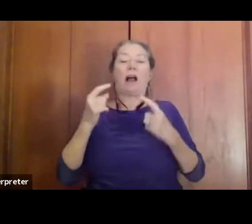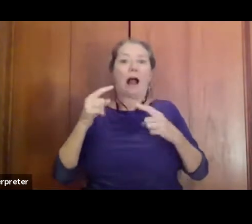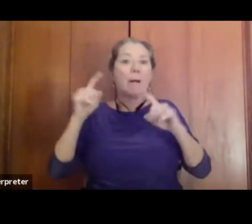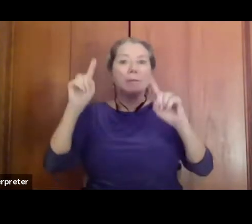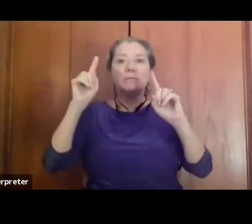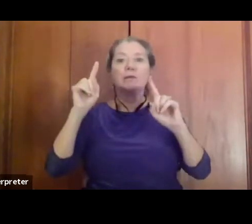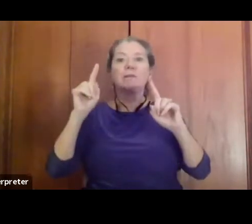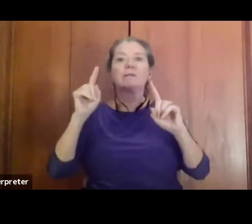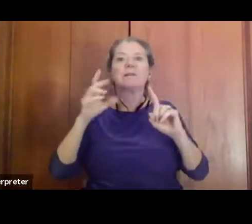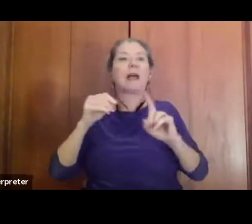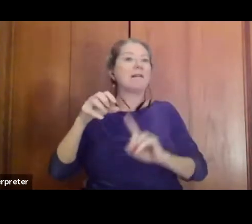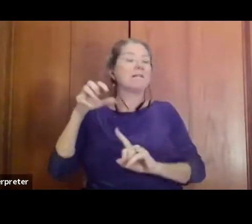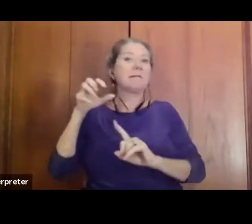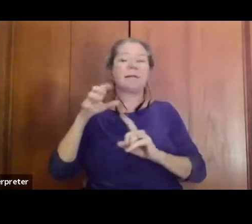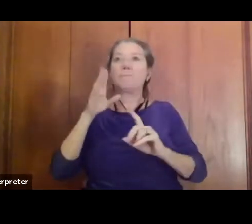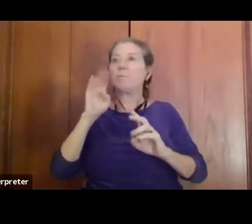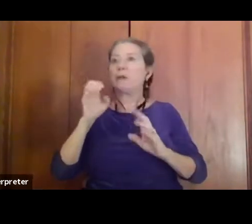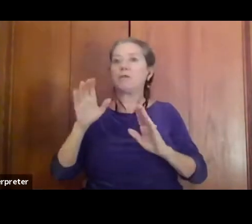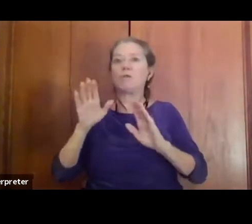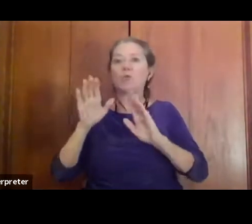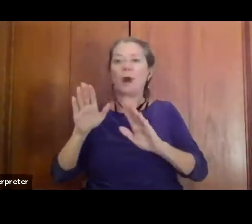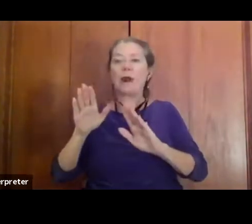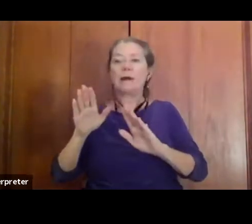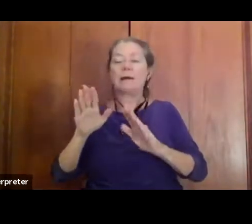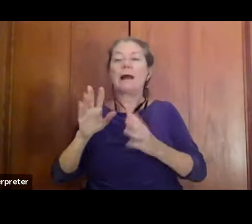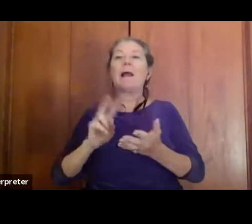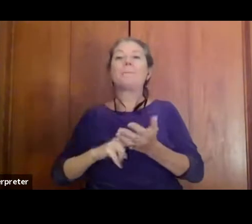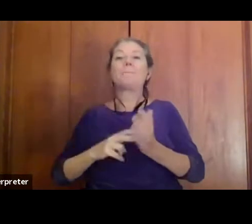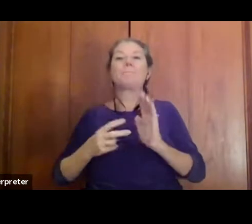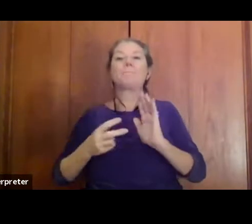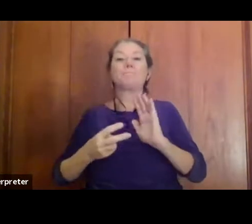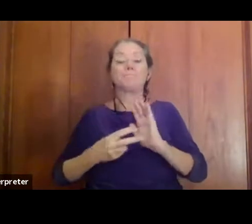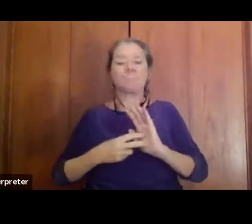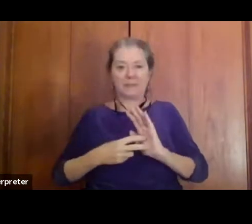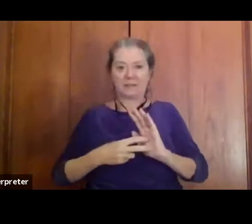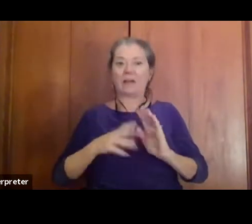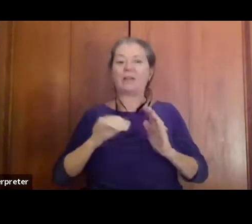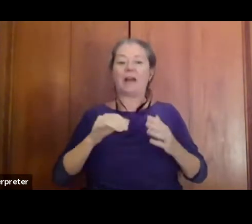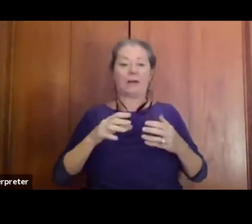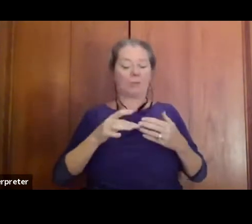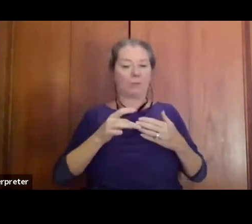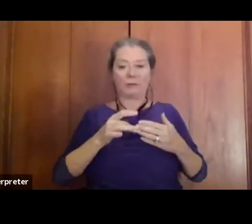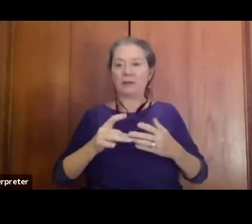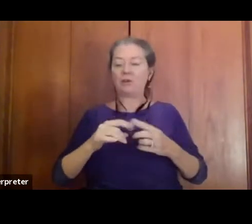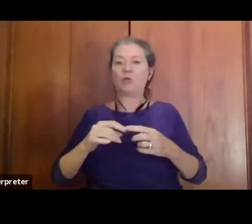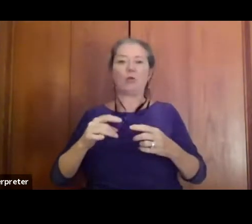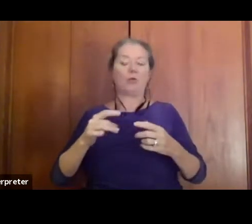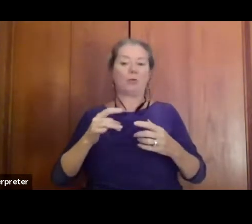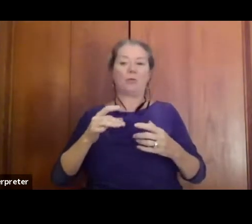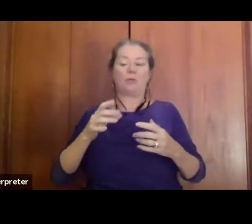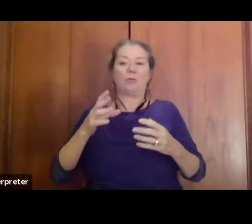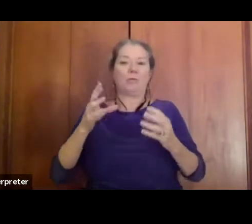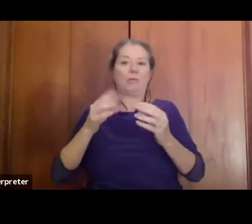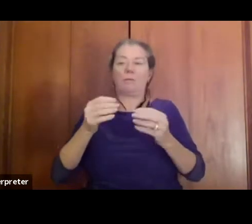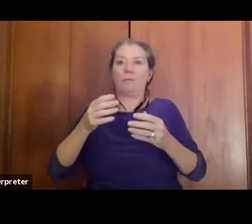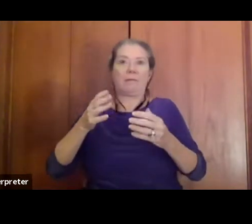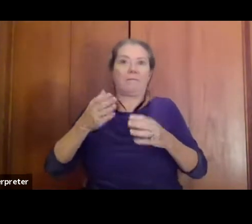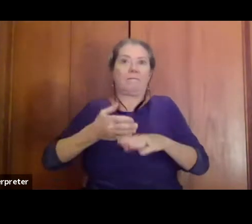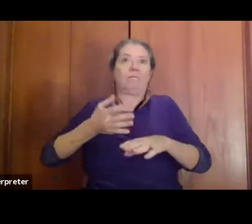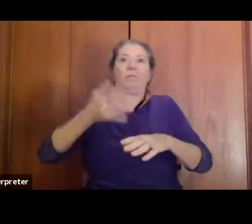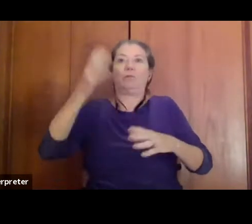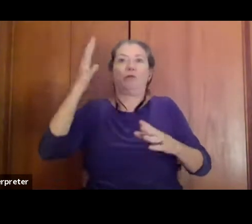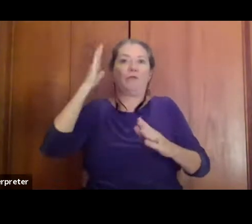greatness is also informs their present and futures. So coming up, we have